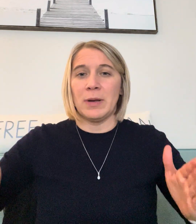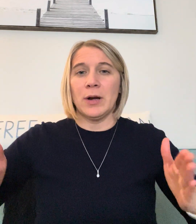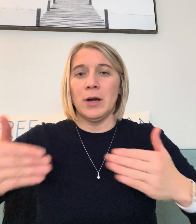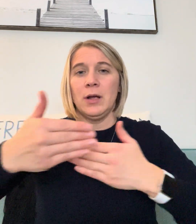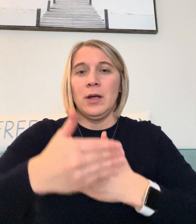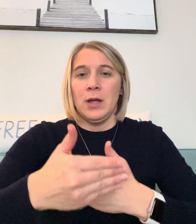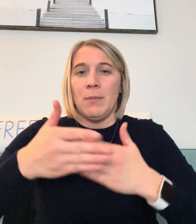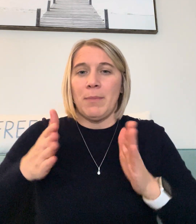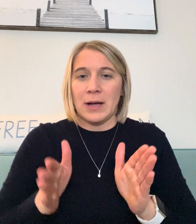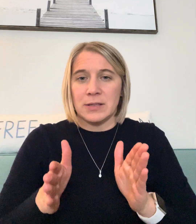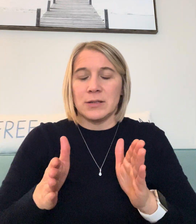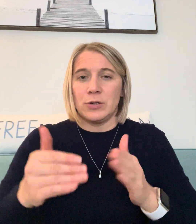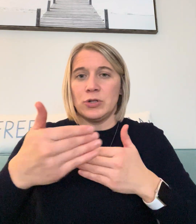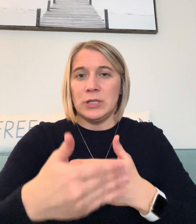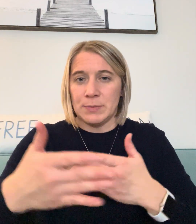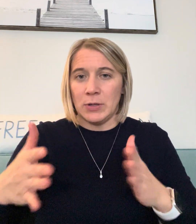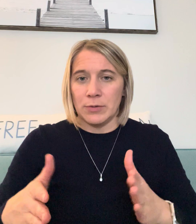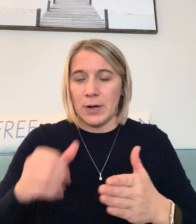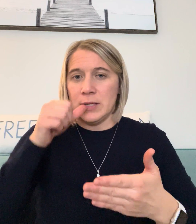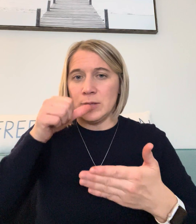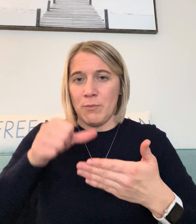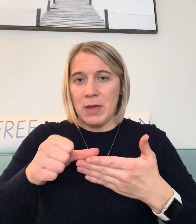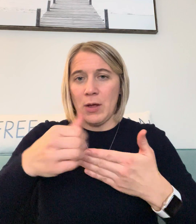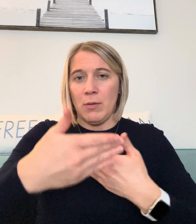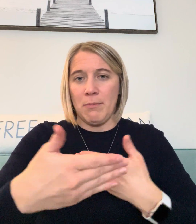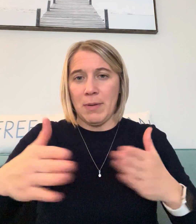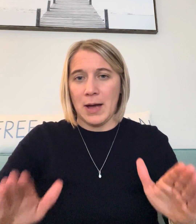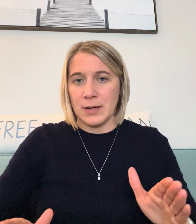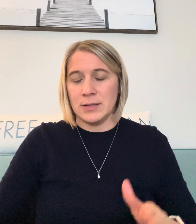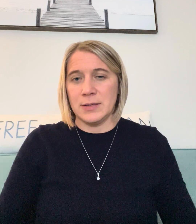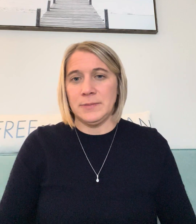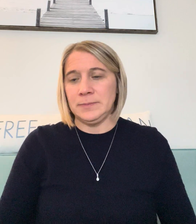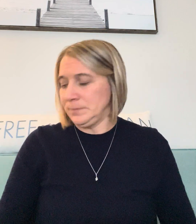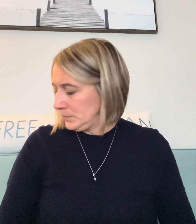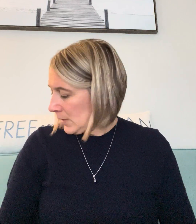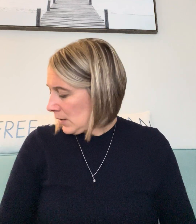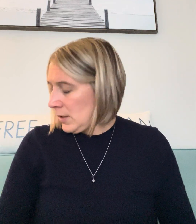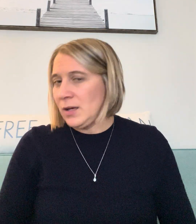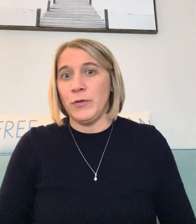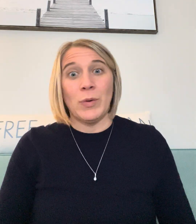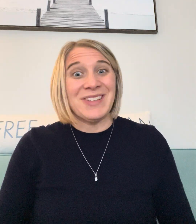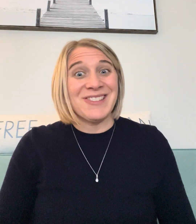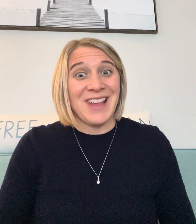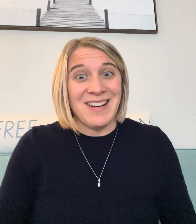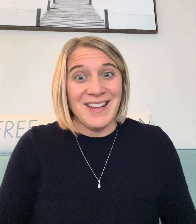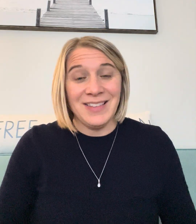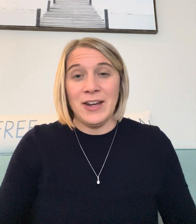bigger, boxes are usually smaller, right? So mail, box. If you want to send a letter,